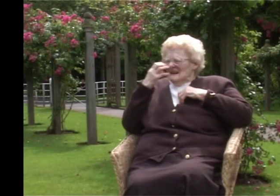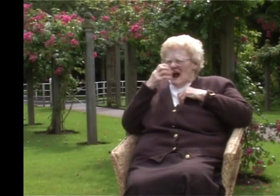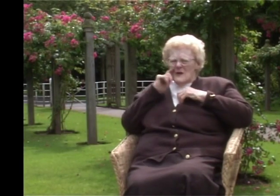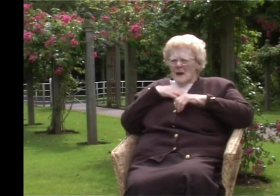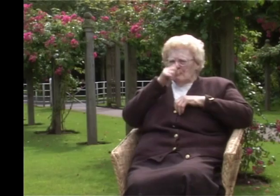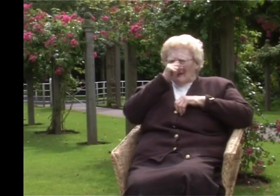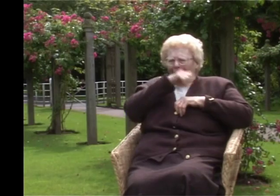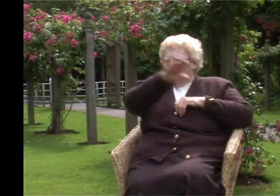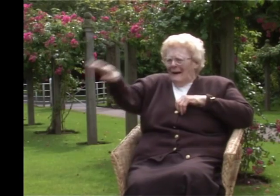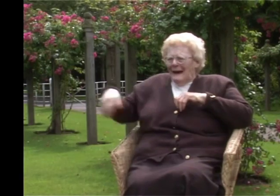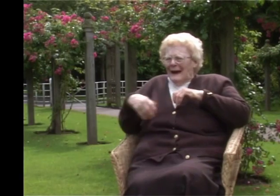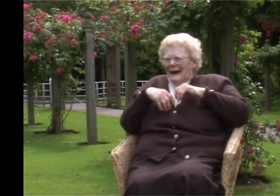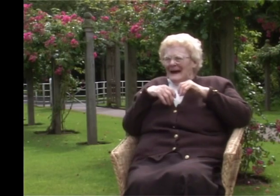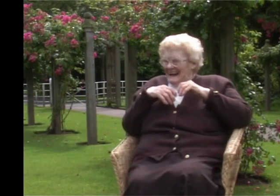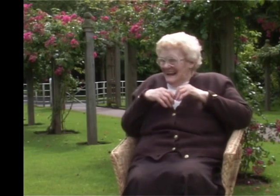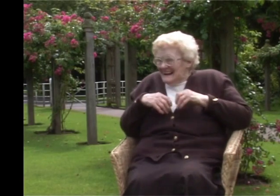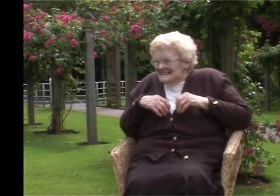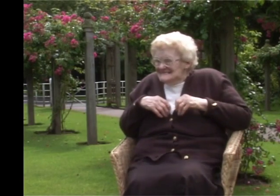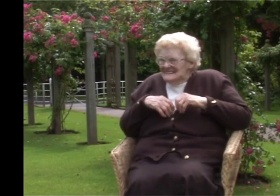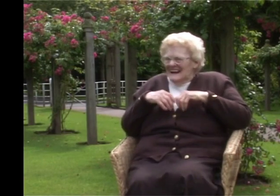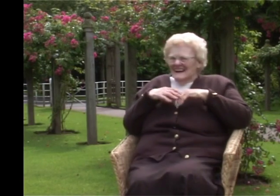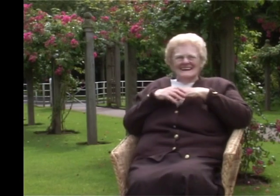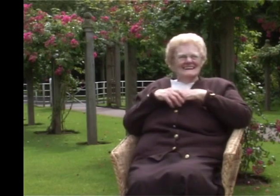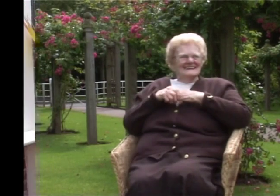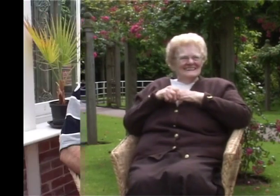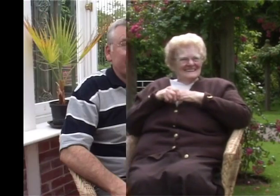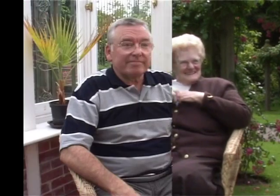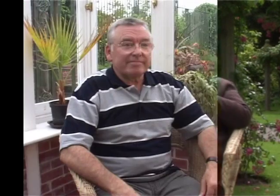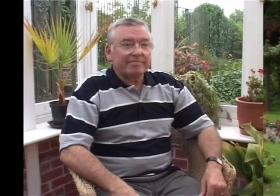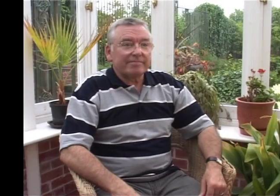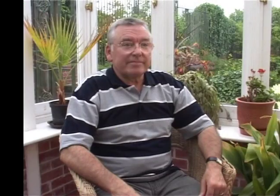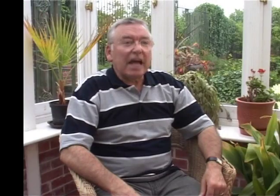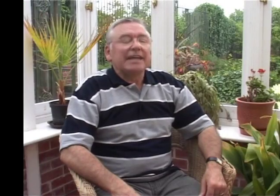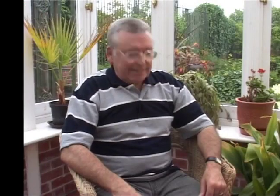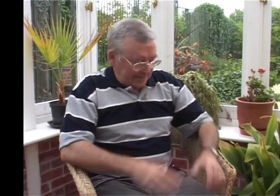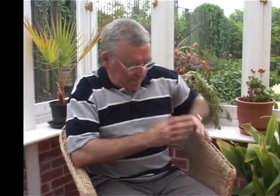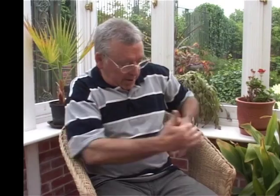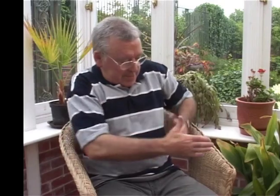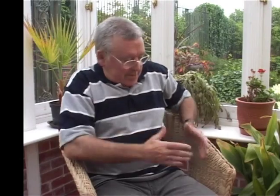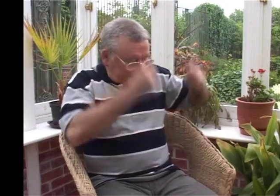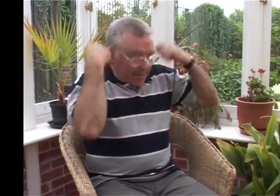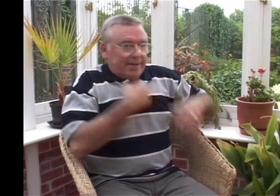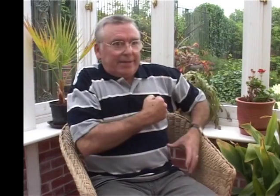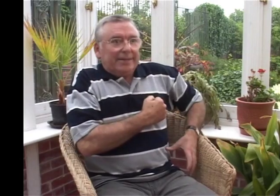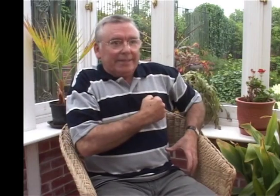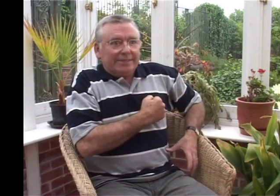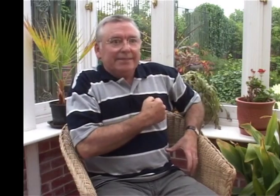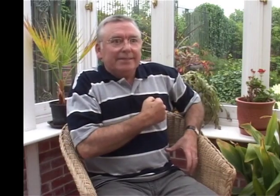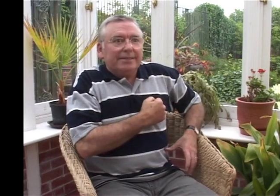had to wear them and they all looked like pigs. It was well funny. Yeah, we had the boxes for the gas masks.